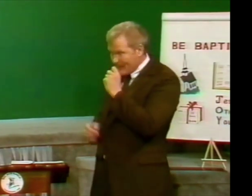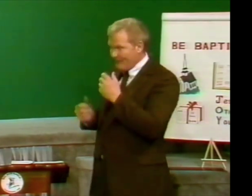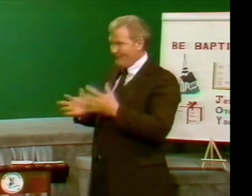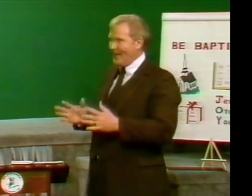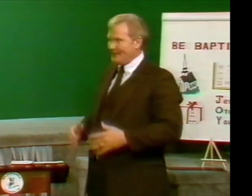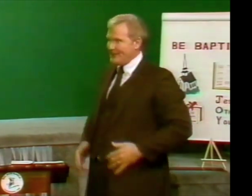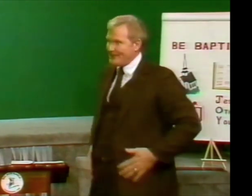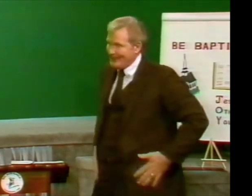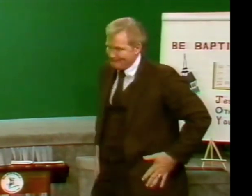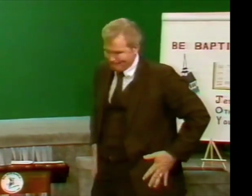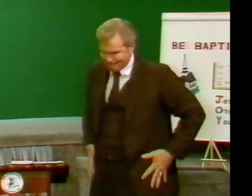finally he said,